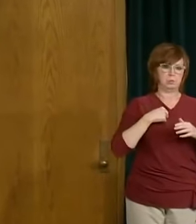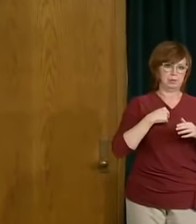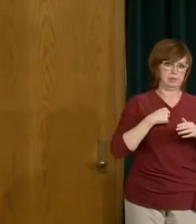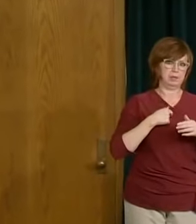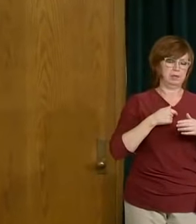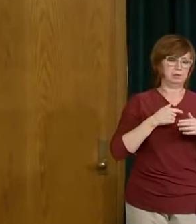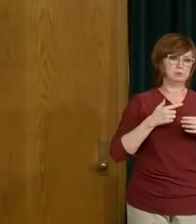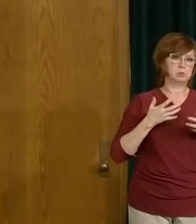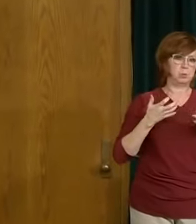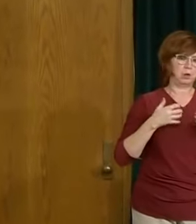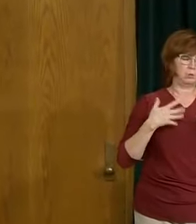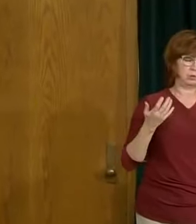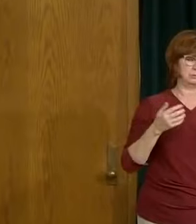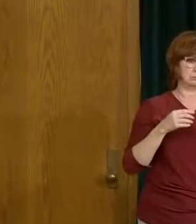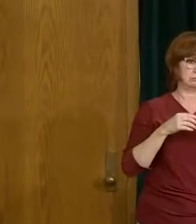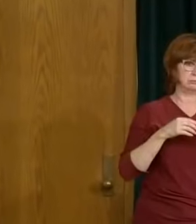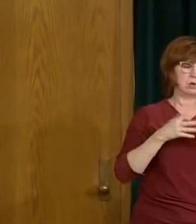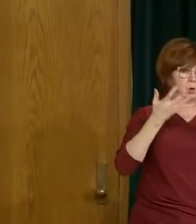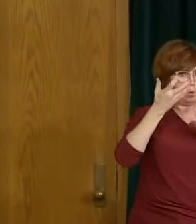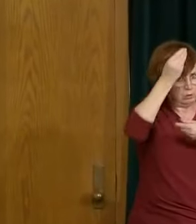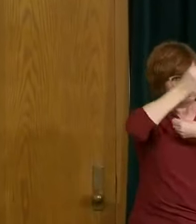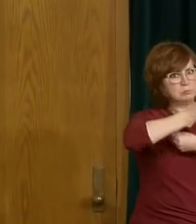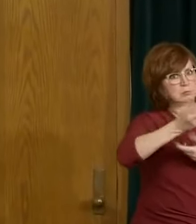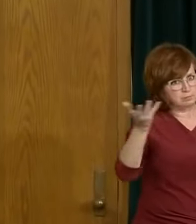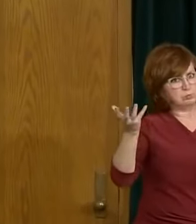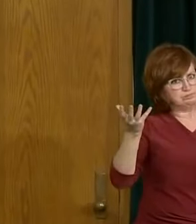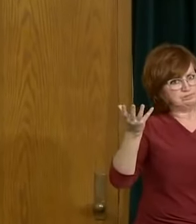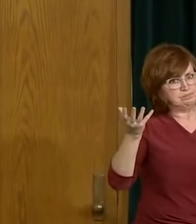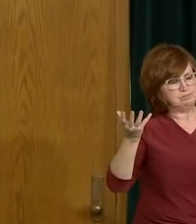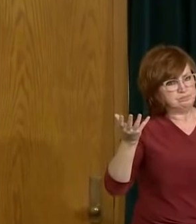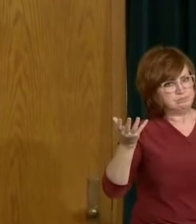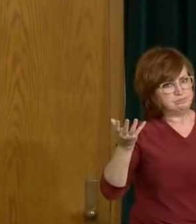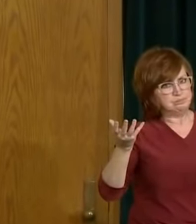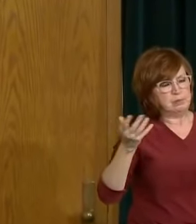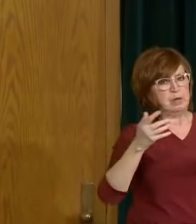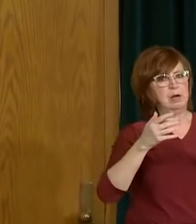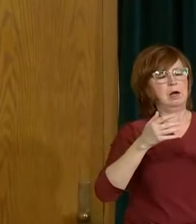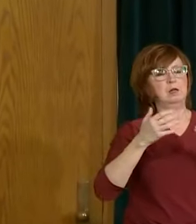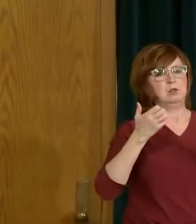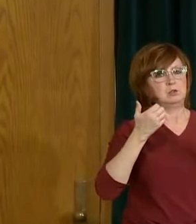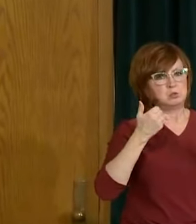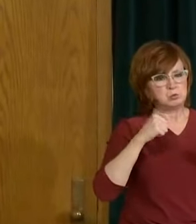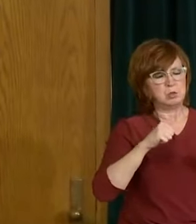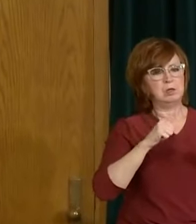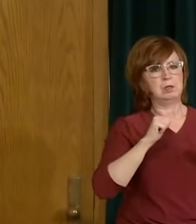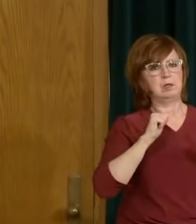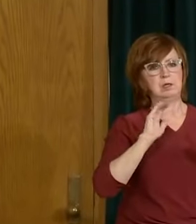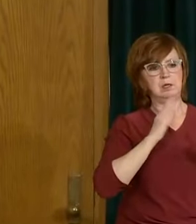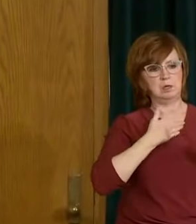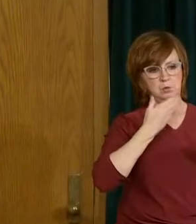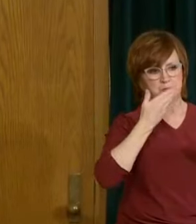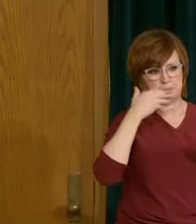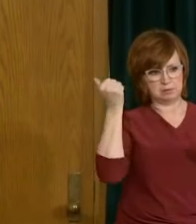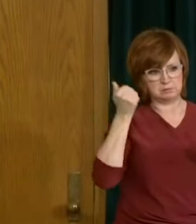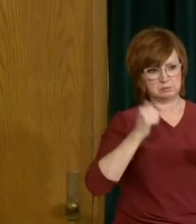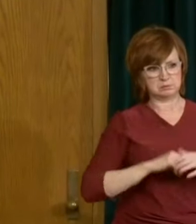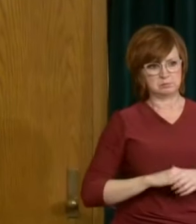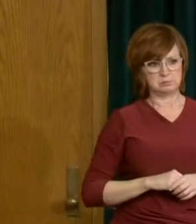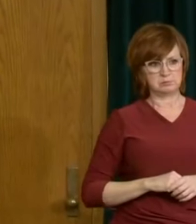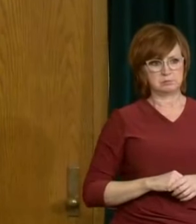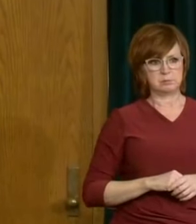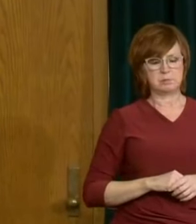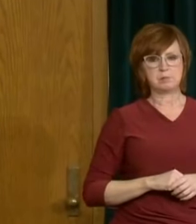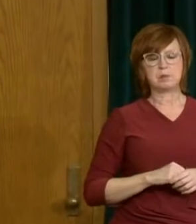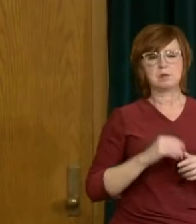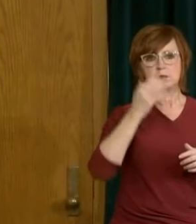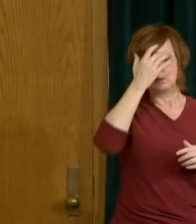certainly sometimes there's privacy concerns around it, and we're also in a situation where we need to respect the advice of our officials. So